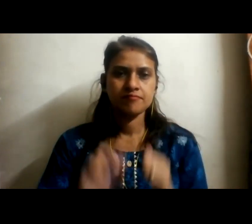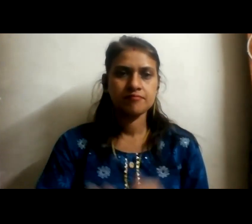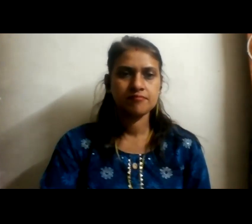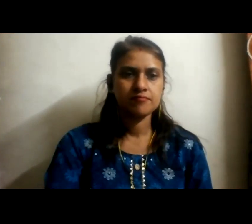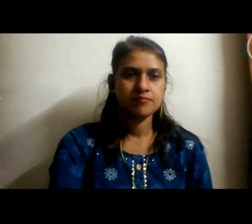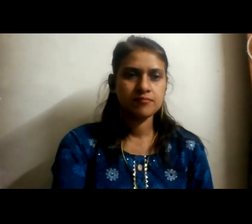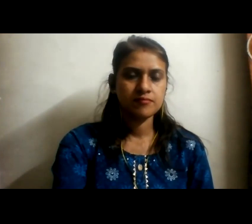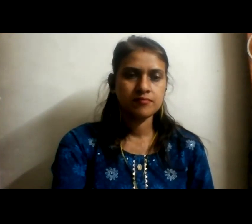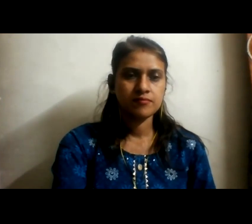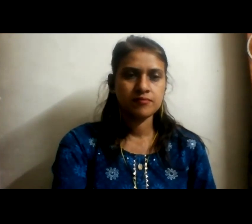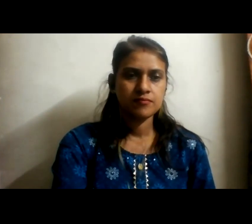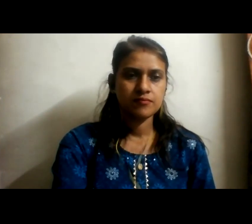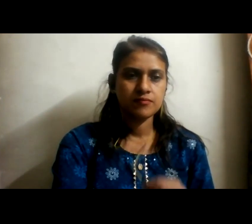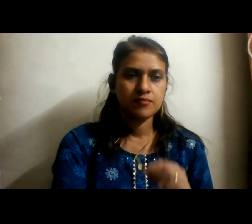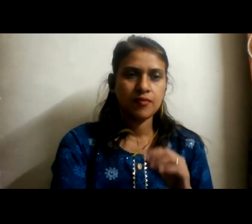Yes.